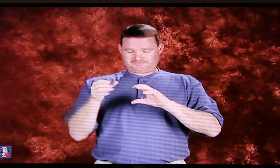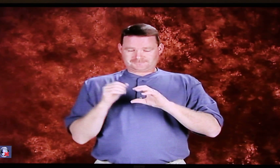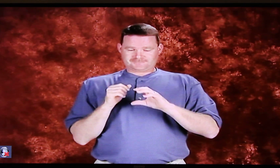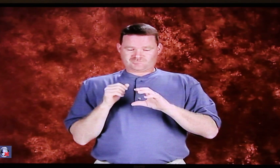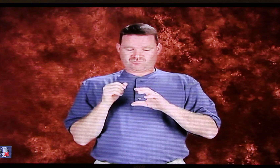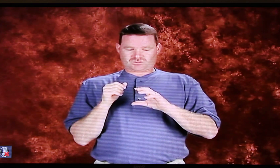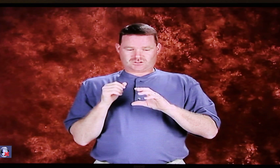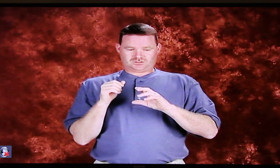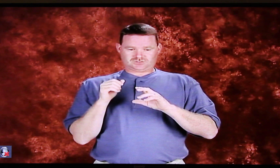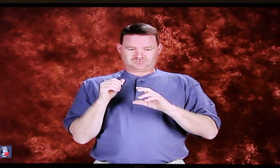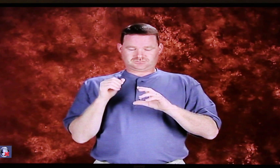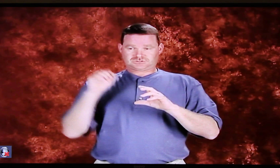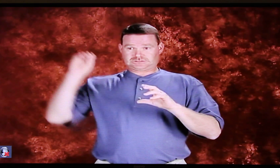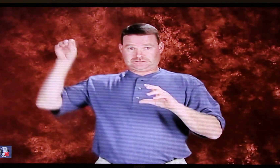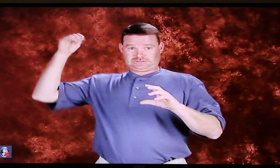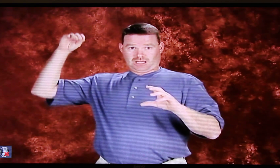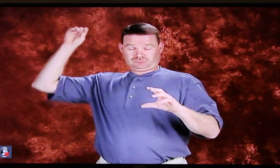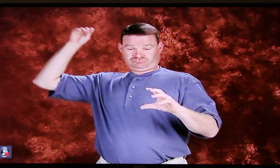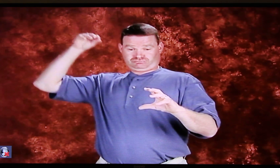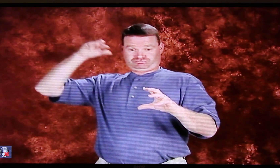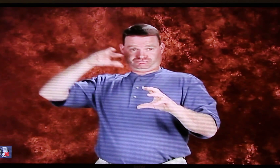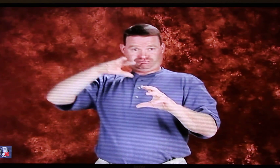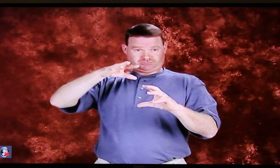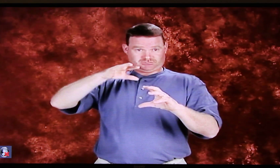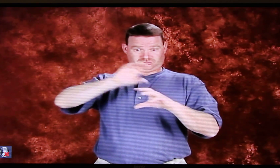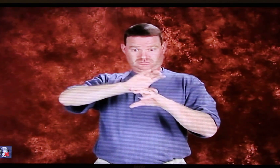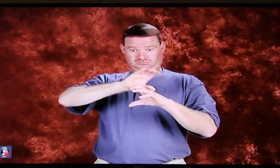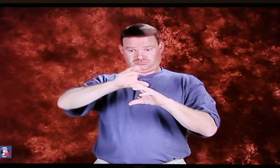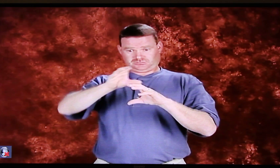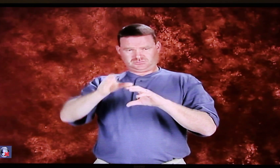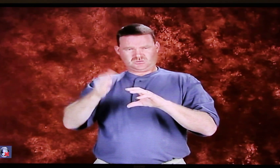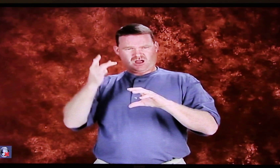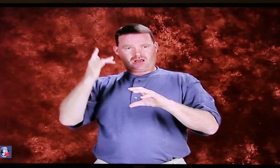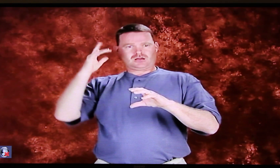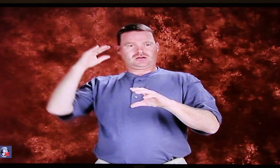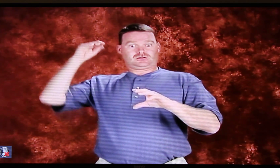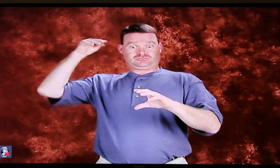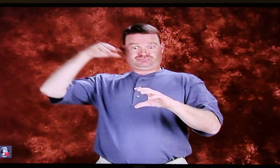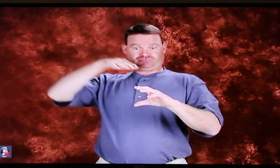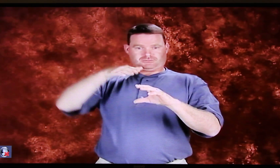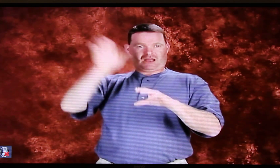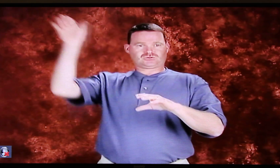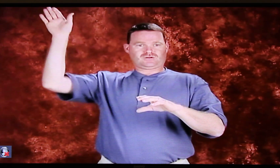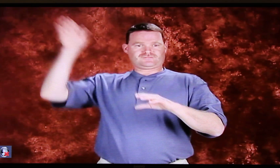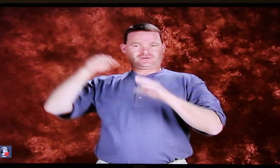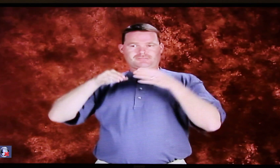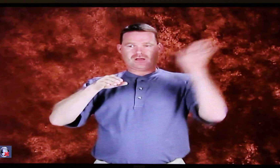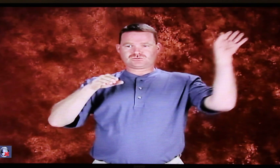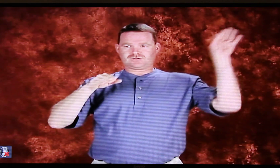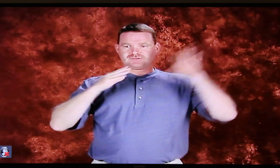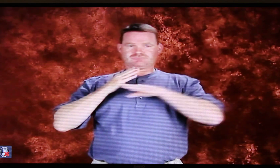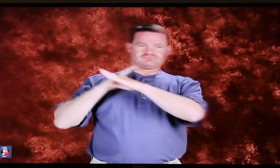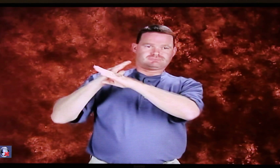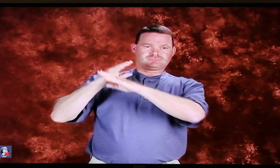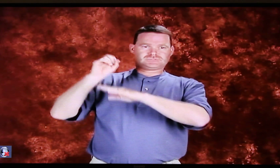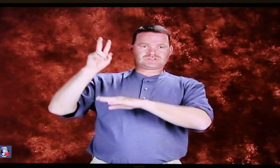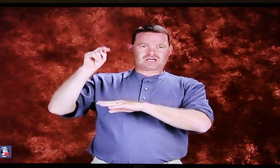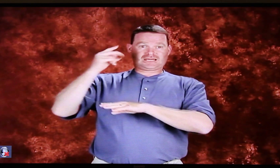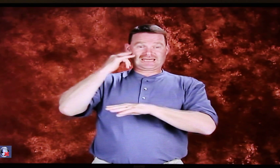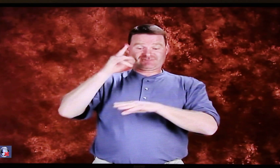as well. So we have the atmosphere. The sun shines down into the atmosphere, but then